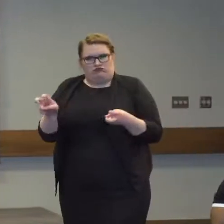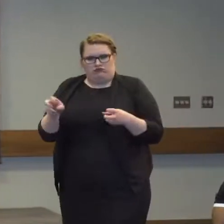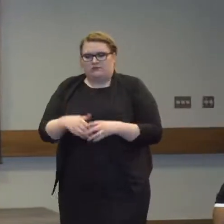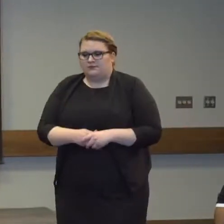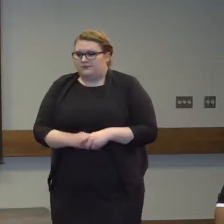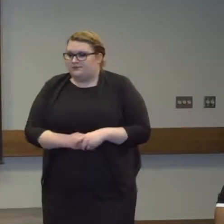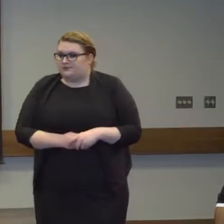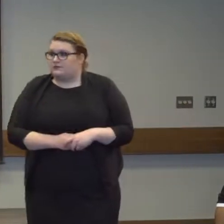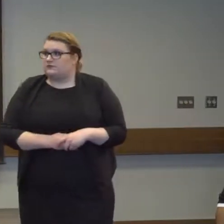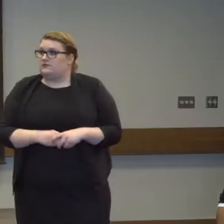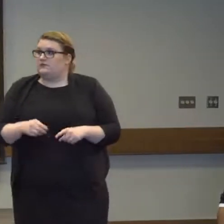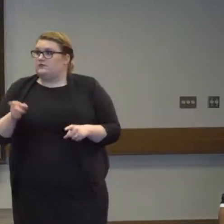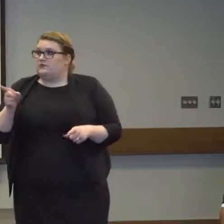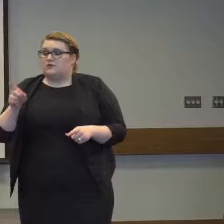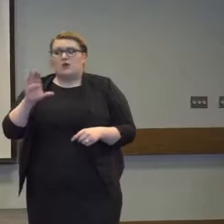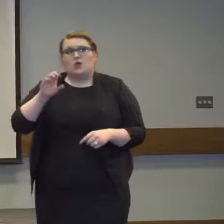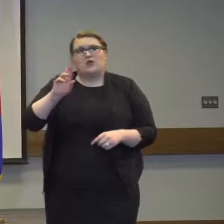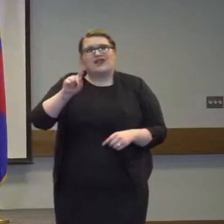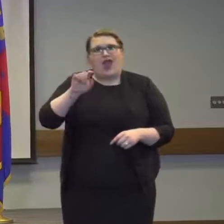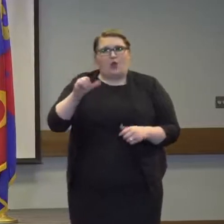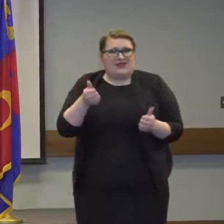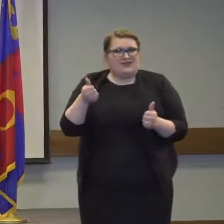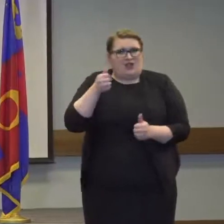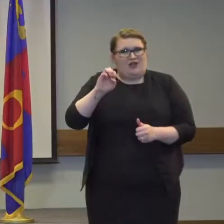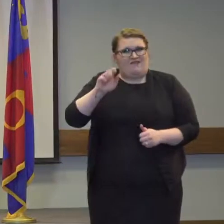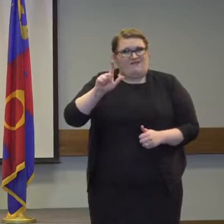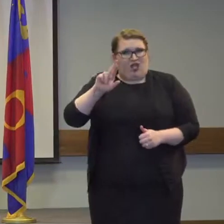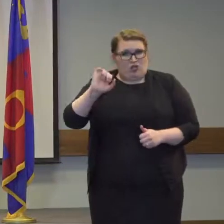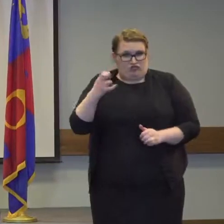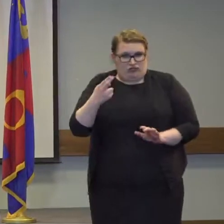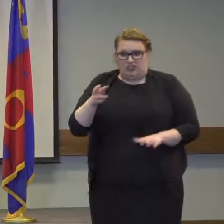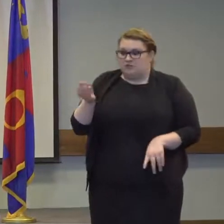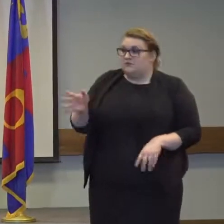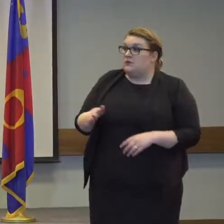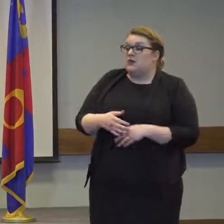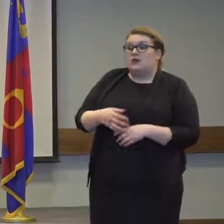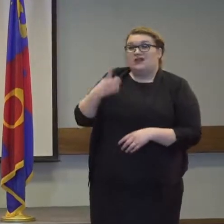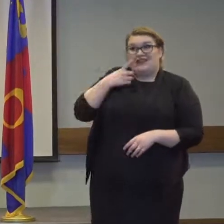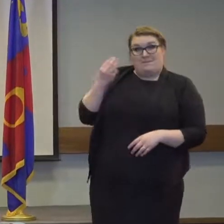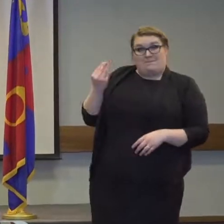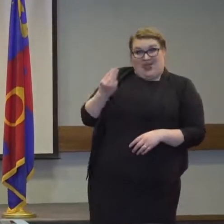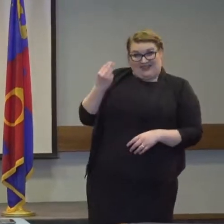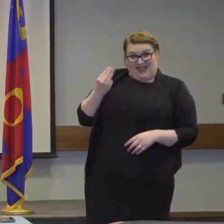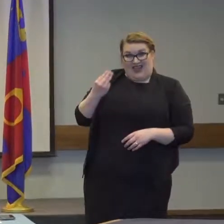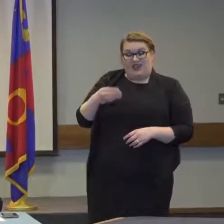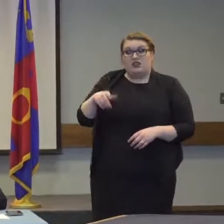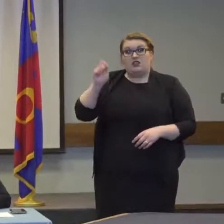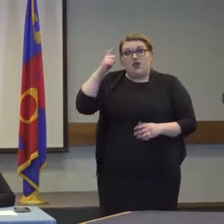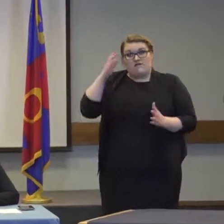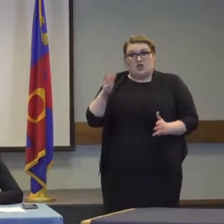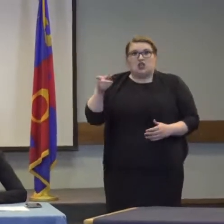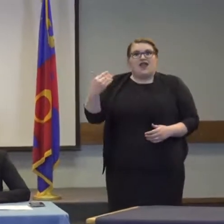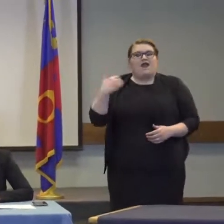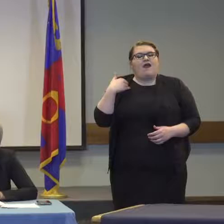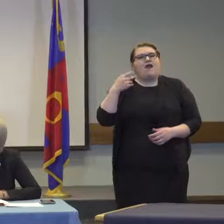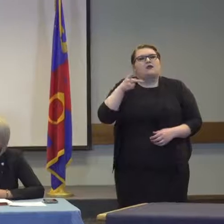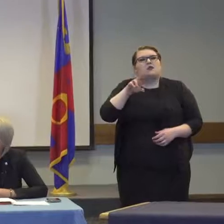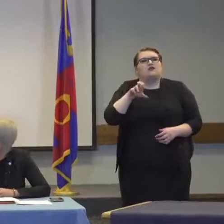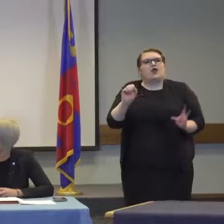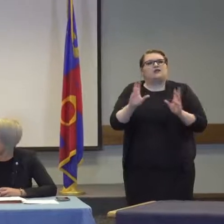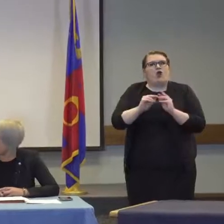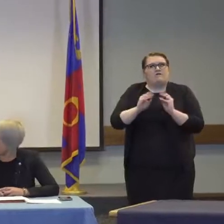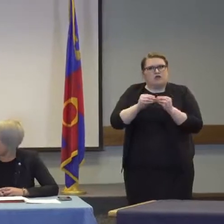So County Executive Elrich, on Monday, the governor had a press conference about